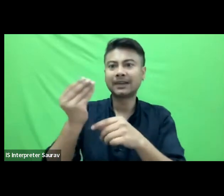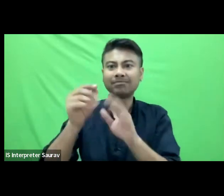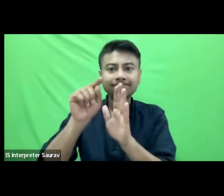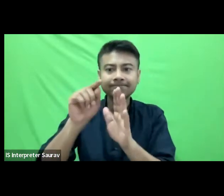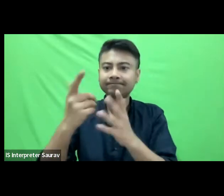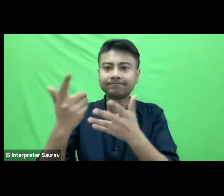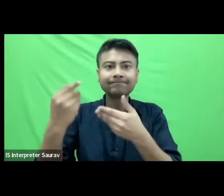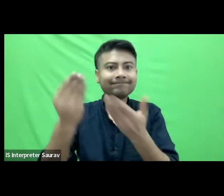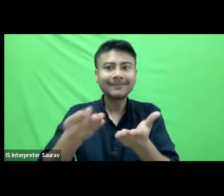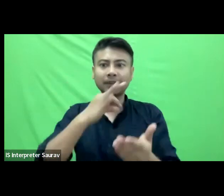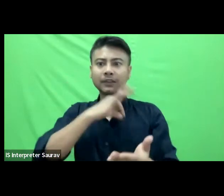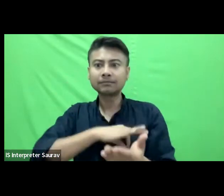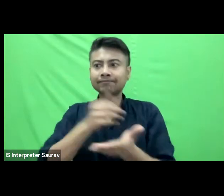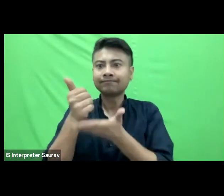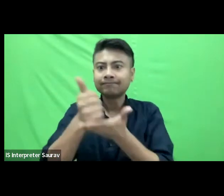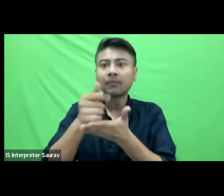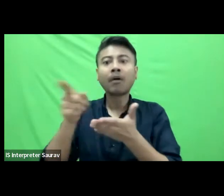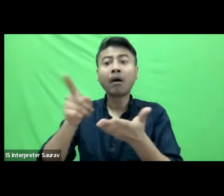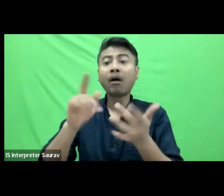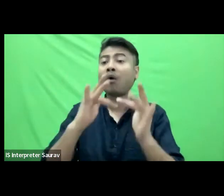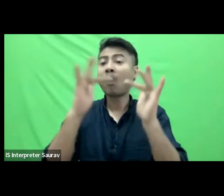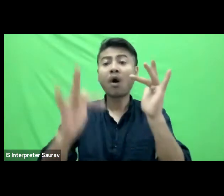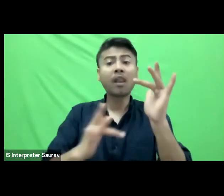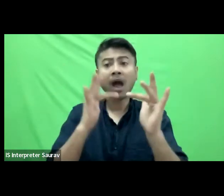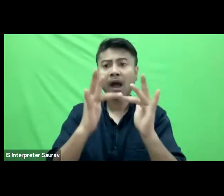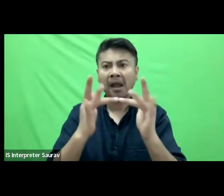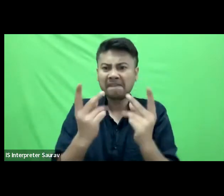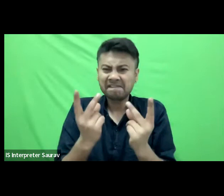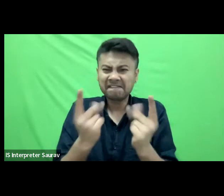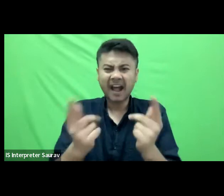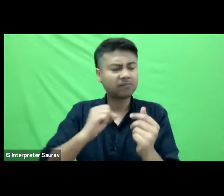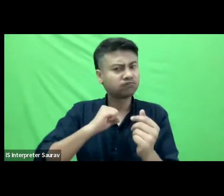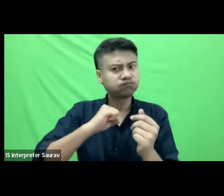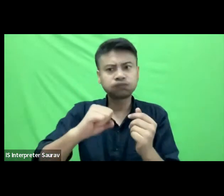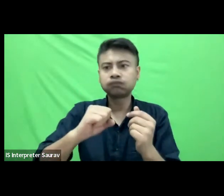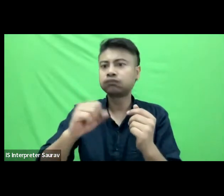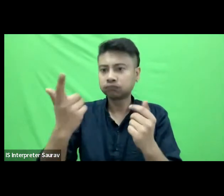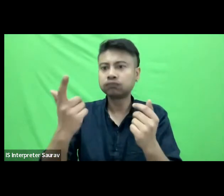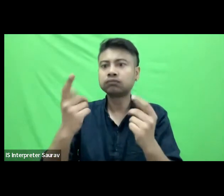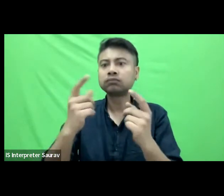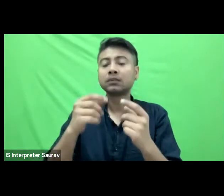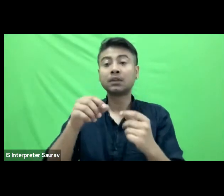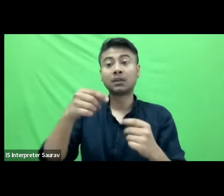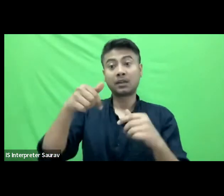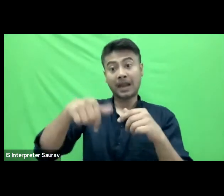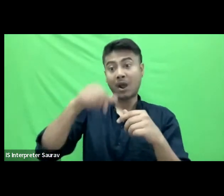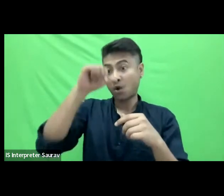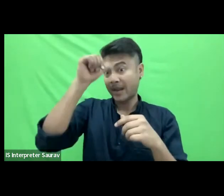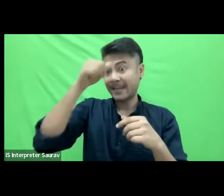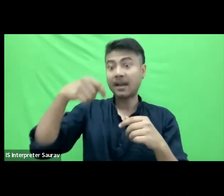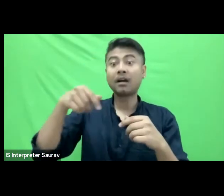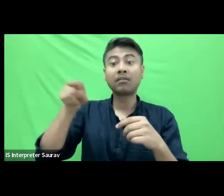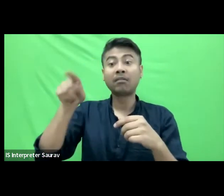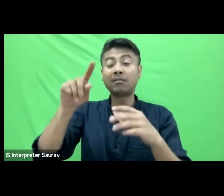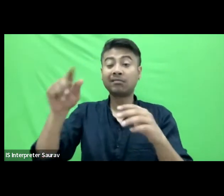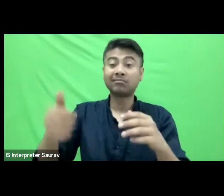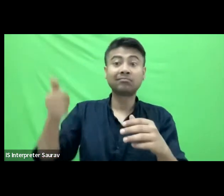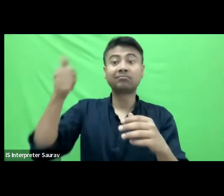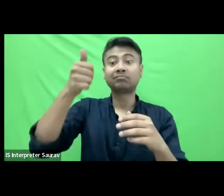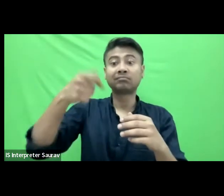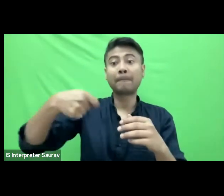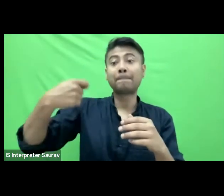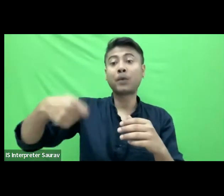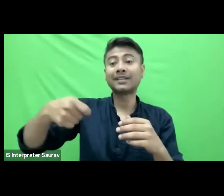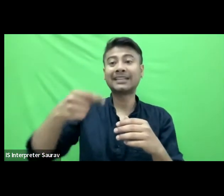with disability. This is the spirit right now being felt very much within India's G20 presidency, trying to share this message, especially